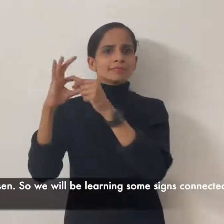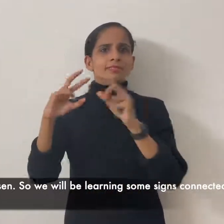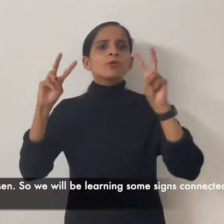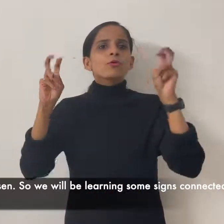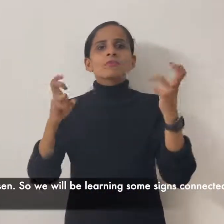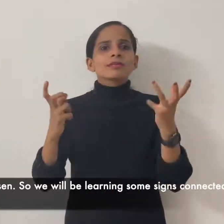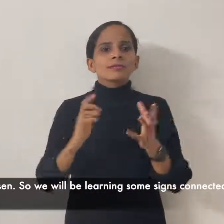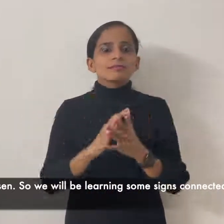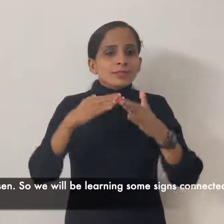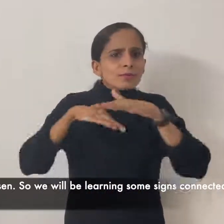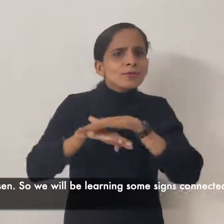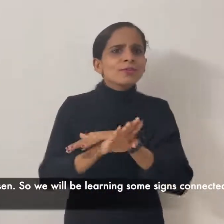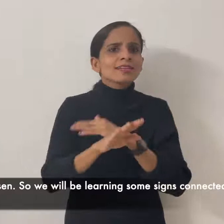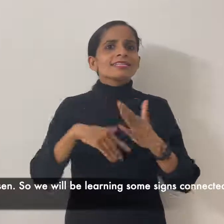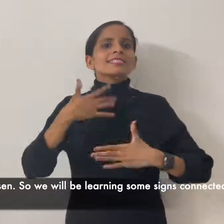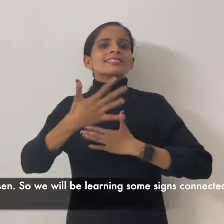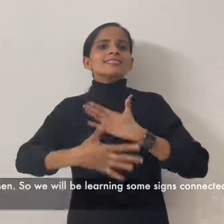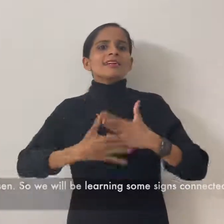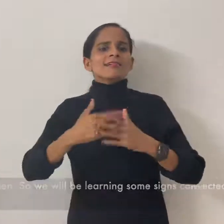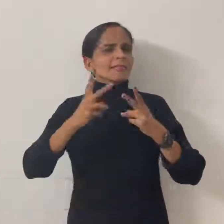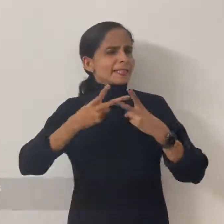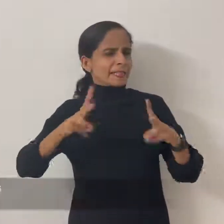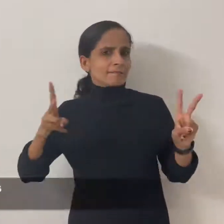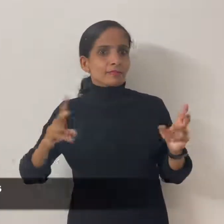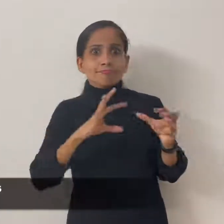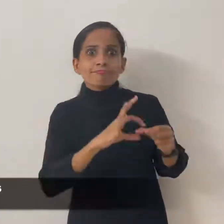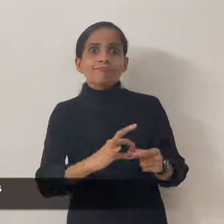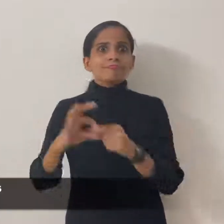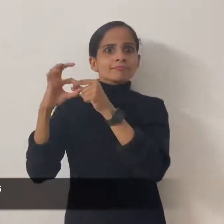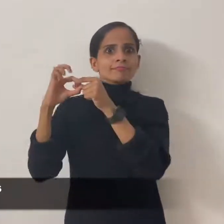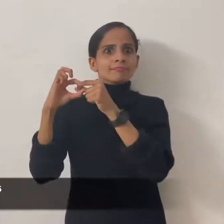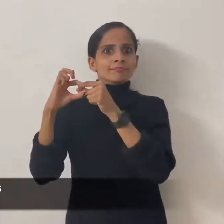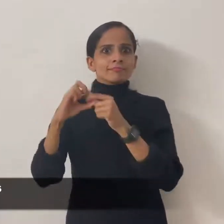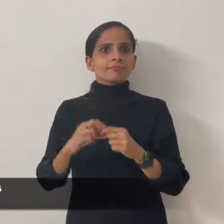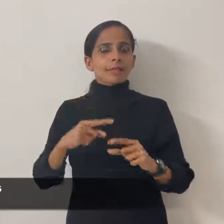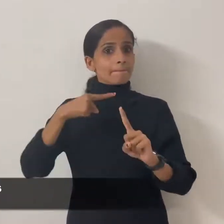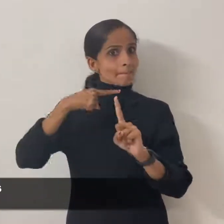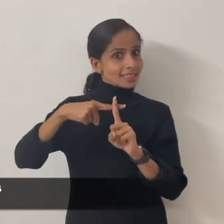some signs connected to these two occasions.